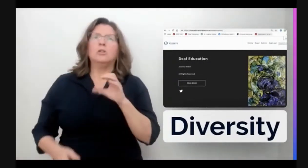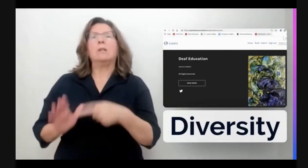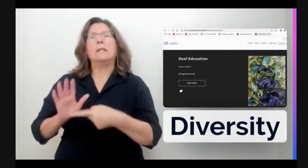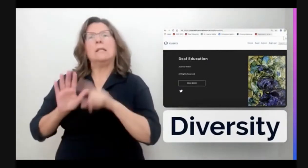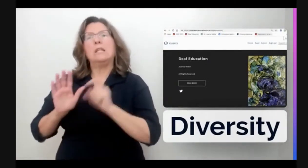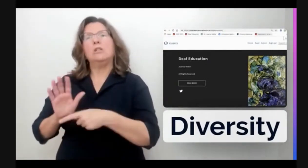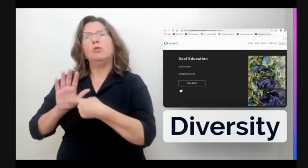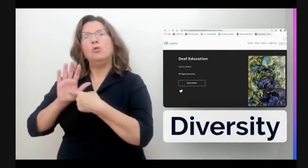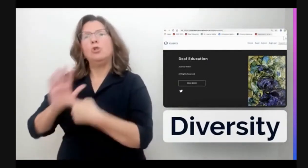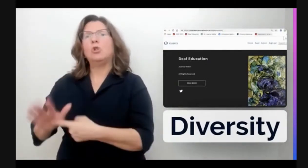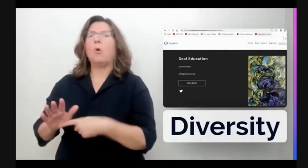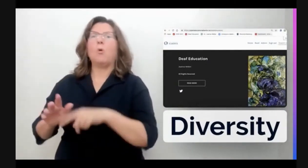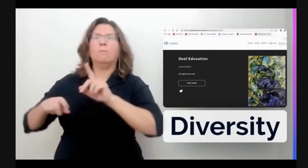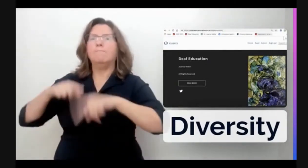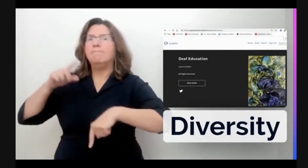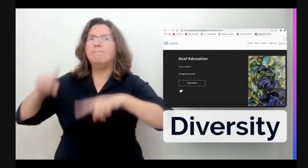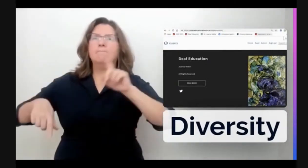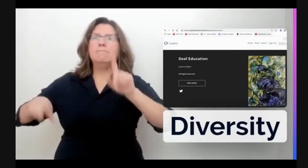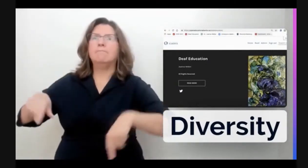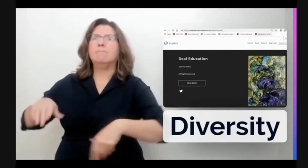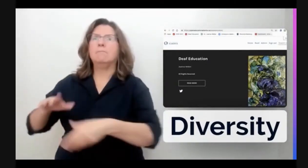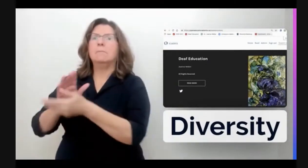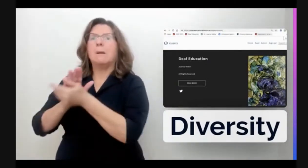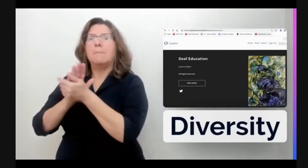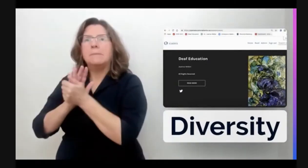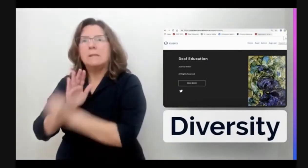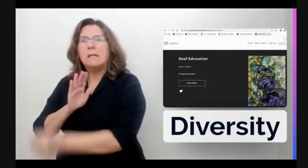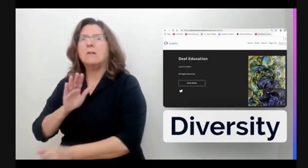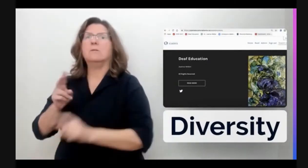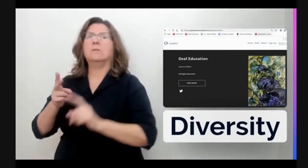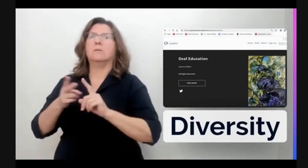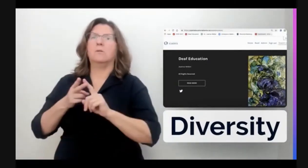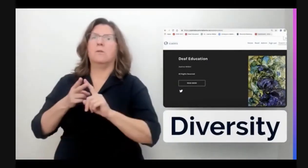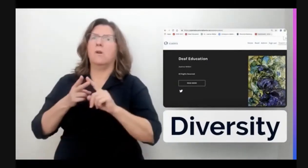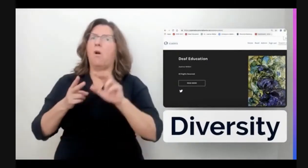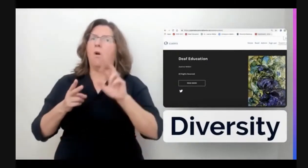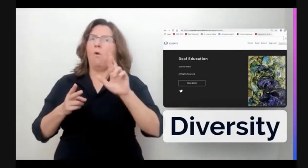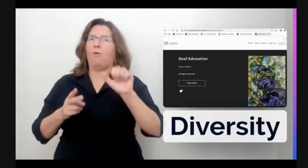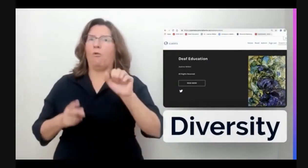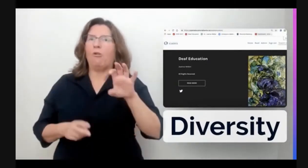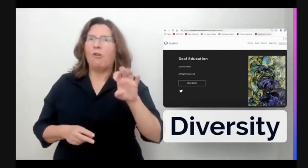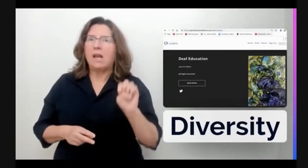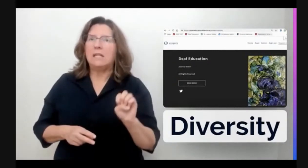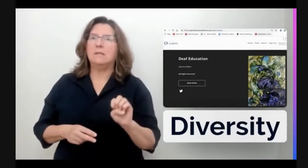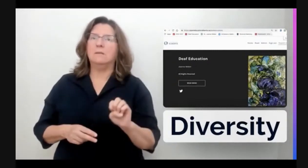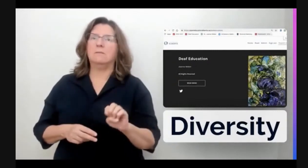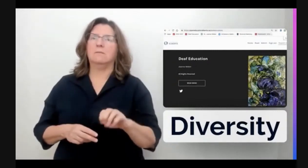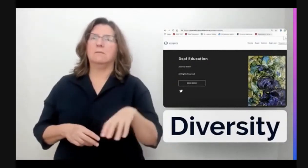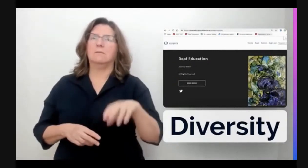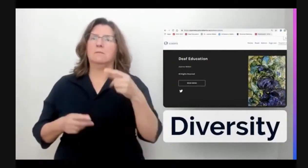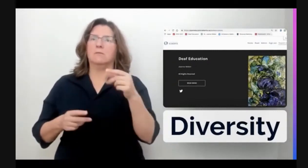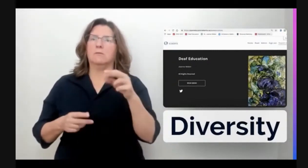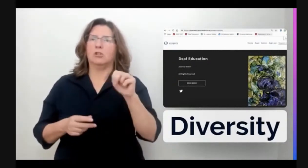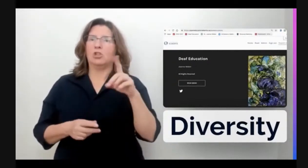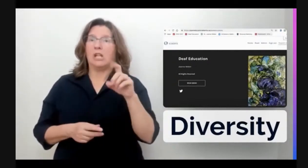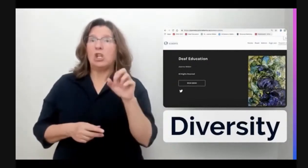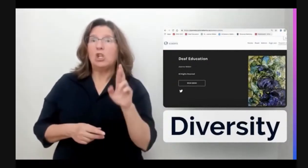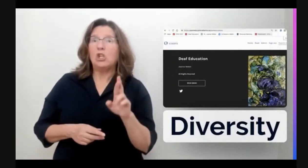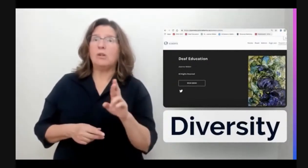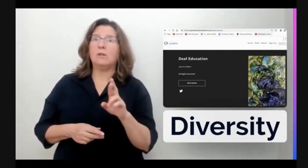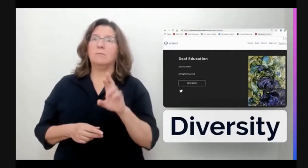very white. Ideally, it should incorporate the depth of diversity of the community, for example,